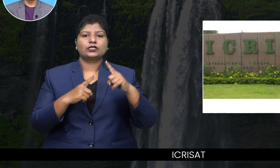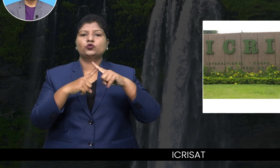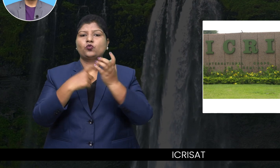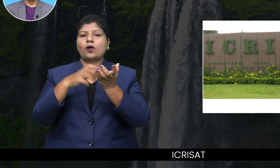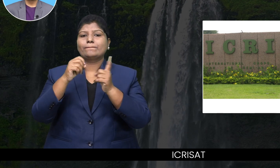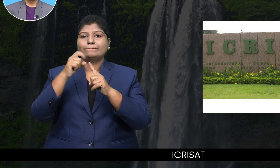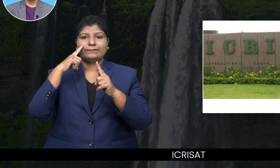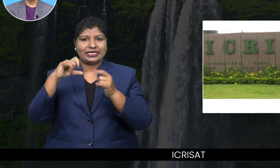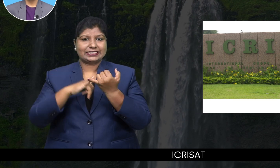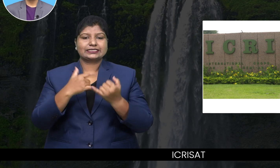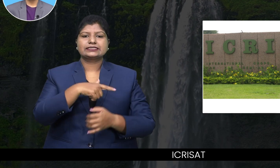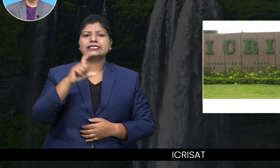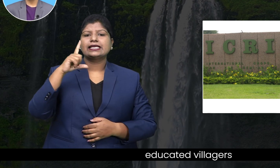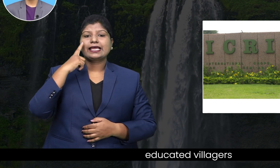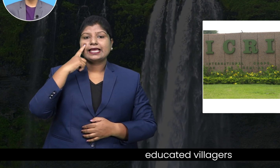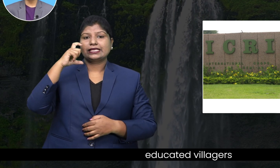ICRISAT,